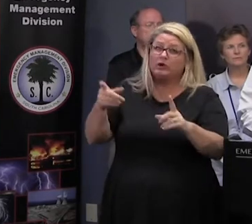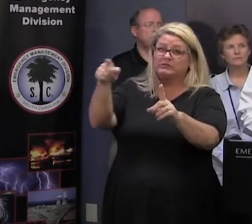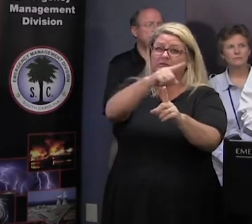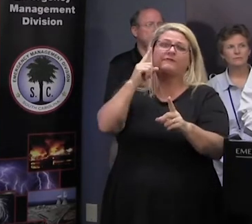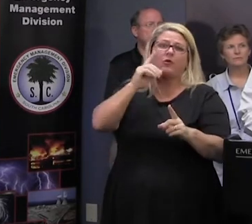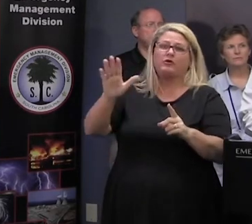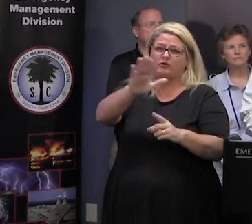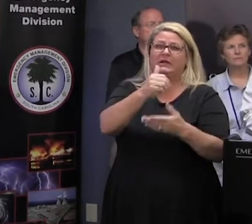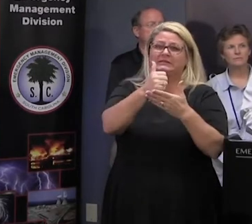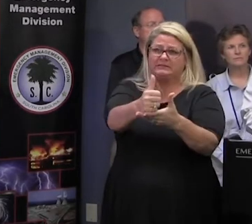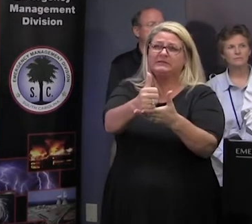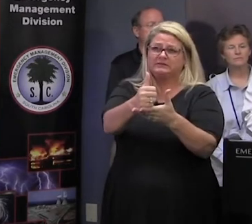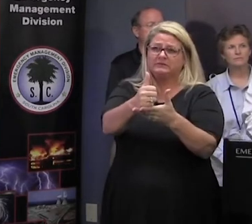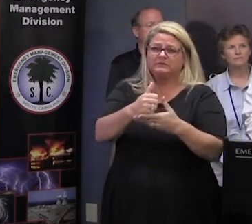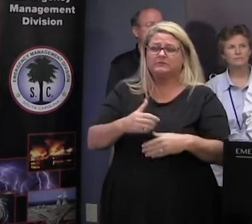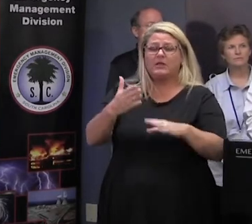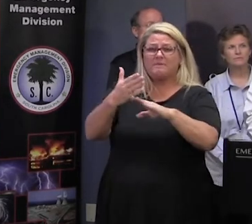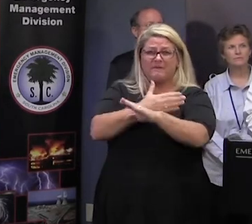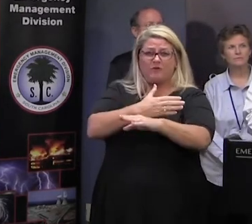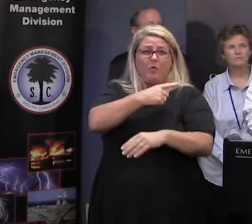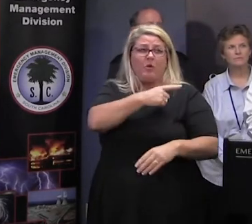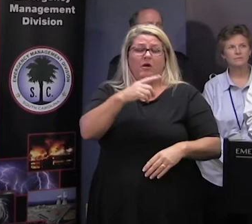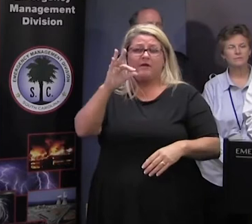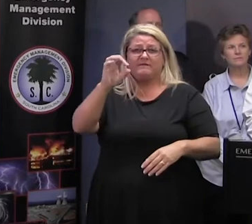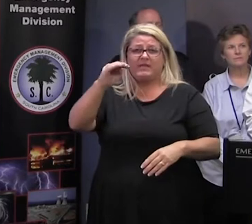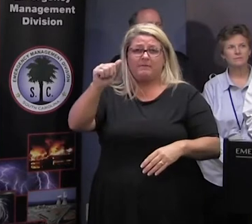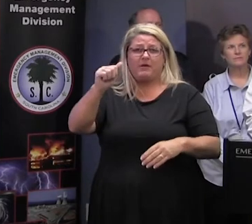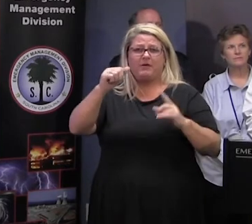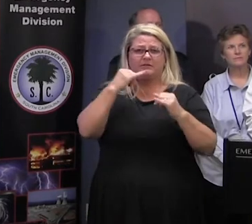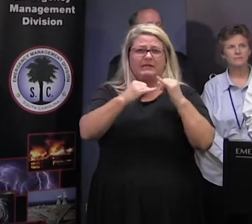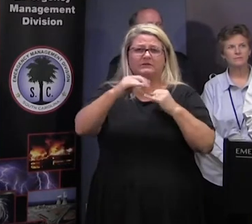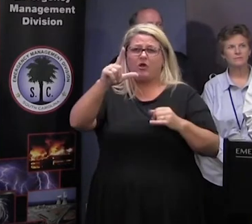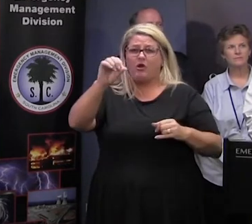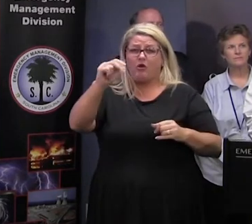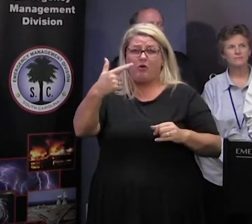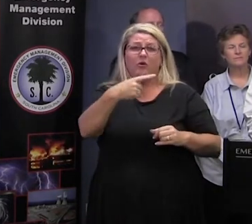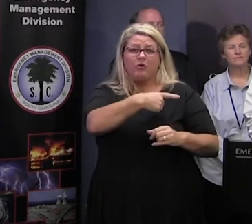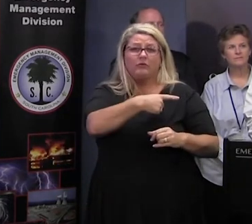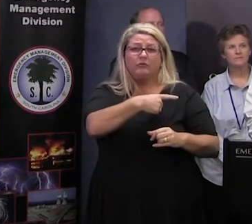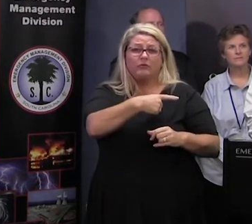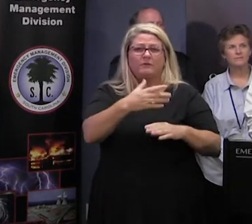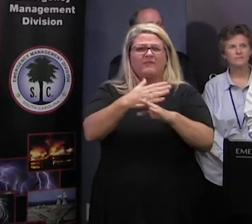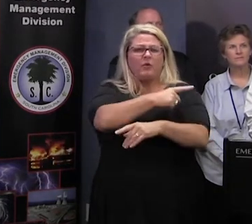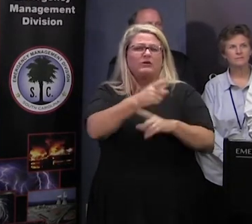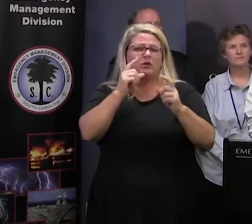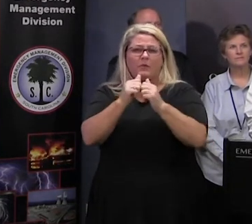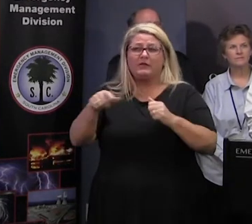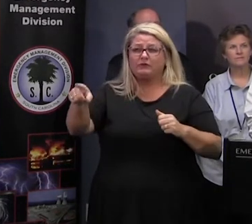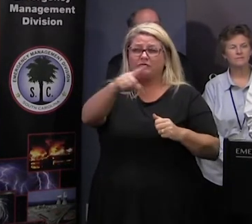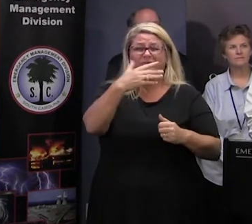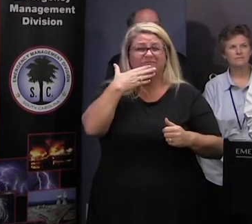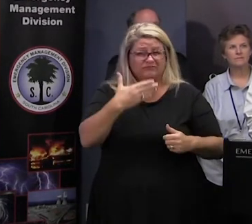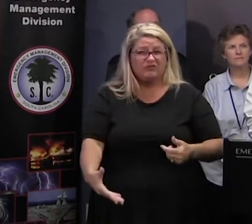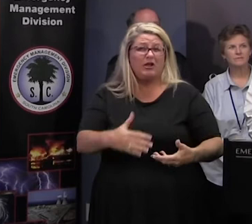I ask Mr. Long to address you, is this has been a great partnership that we've built in South Carolina, not